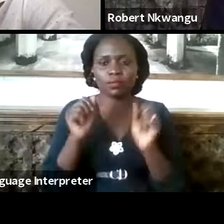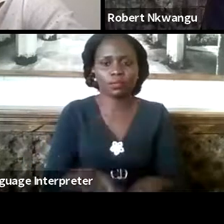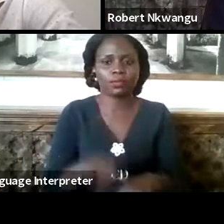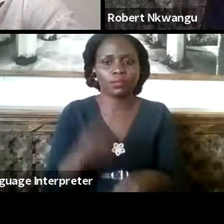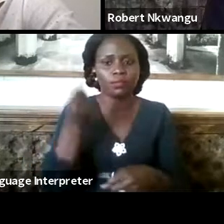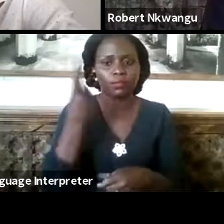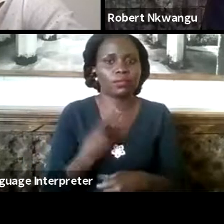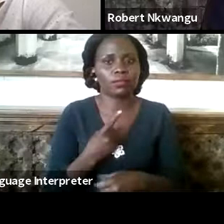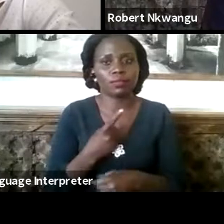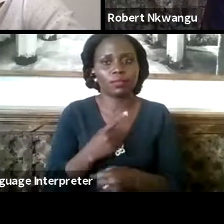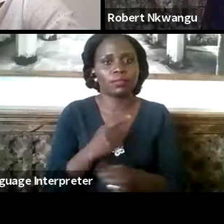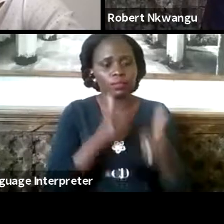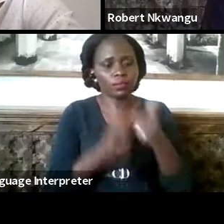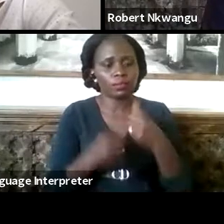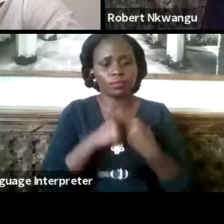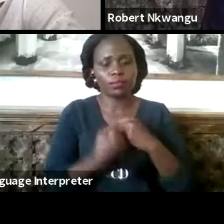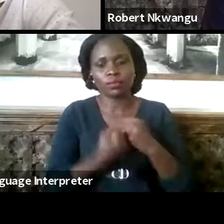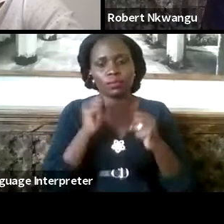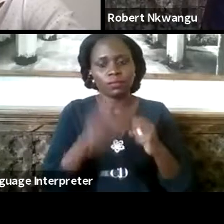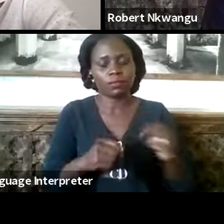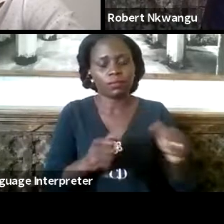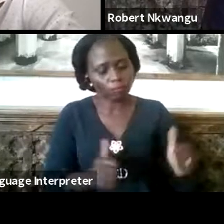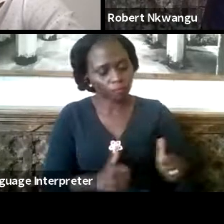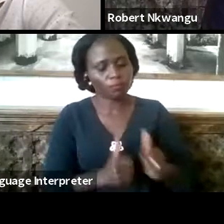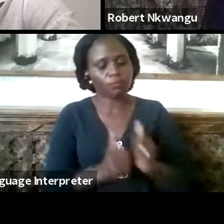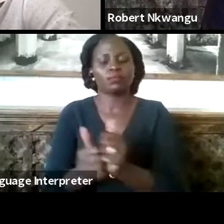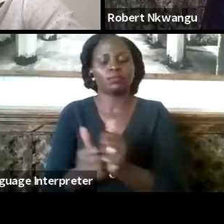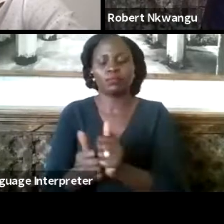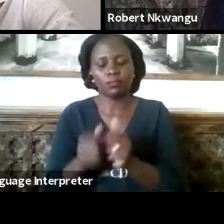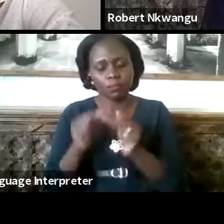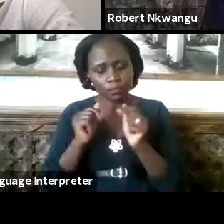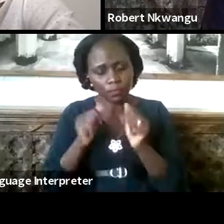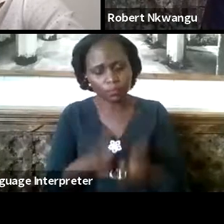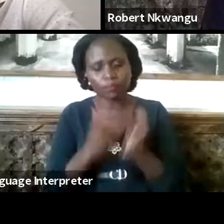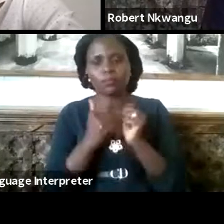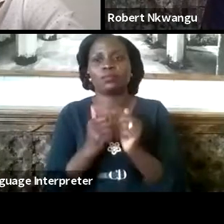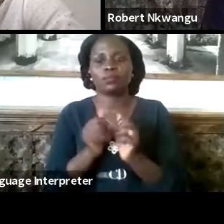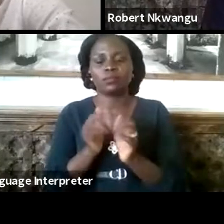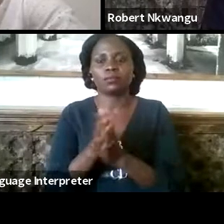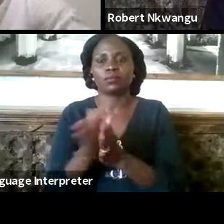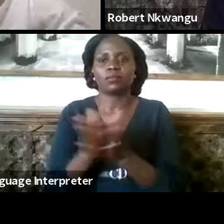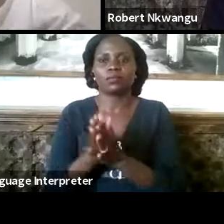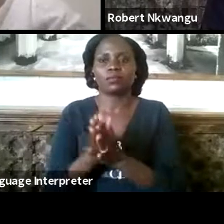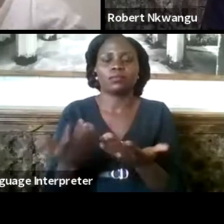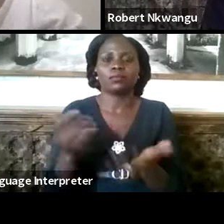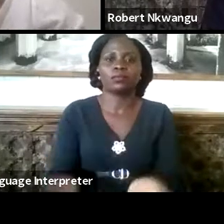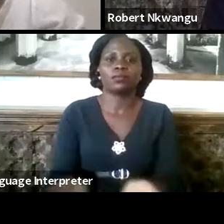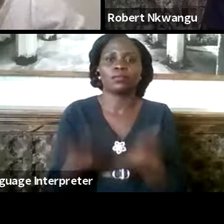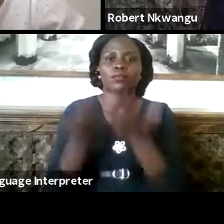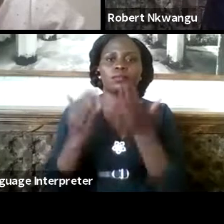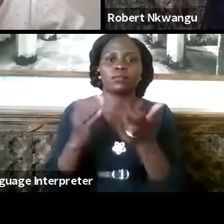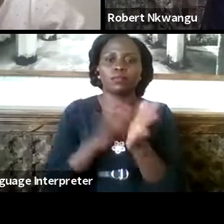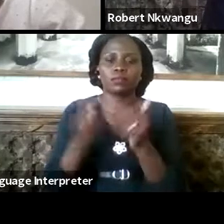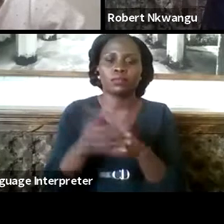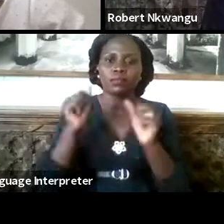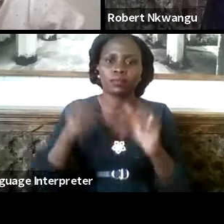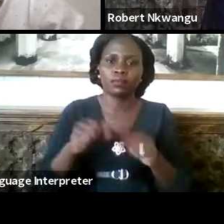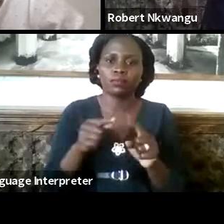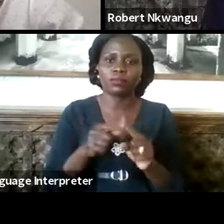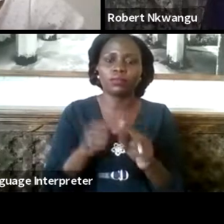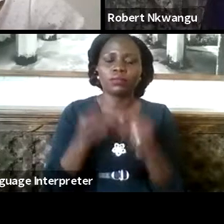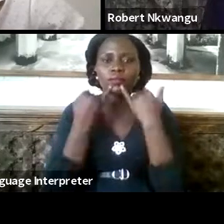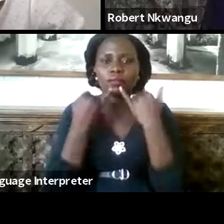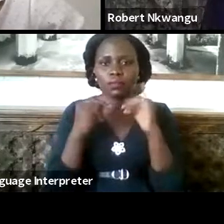can, how can they be able to improve on accessibility to information, accessibility to things like